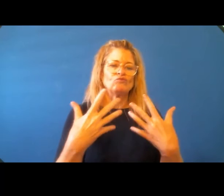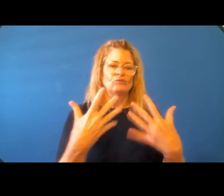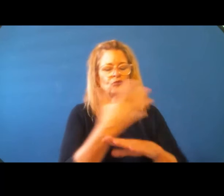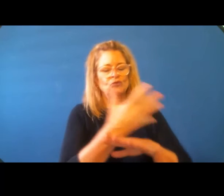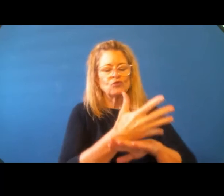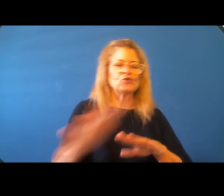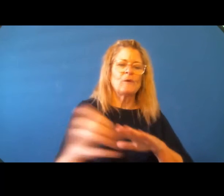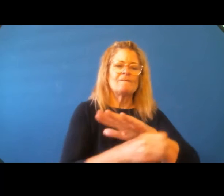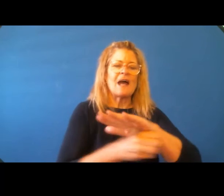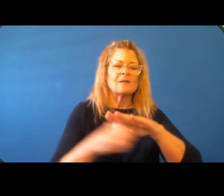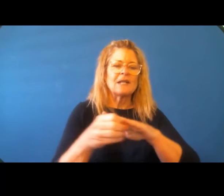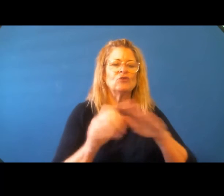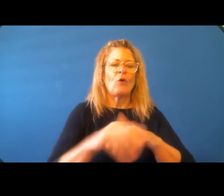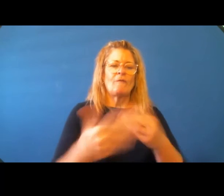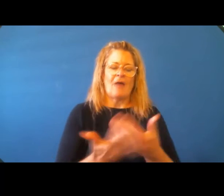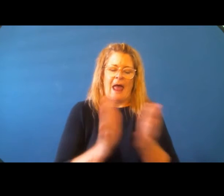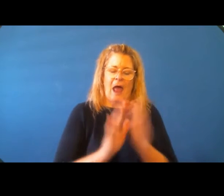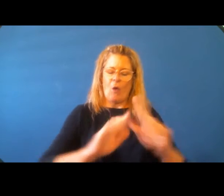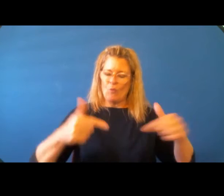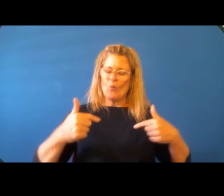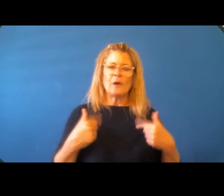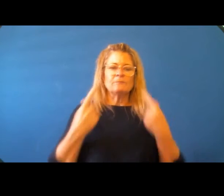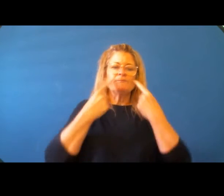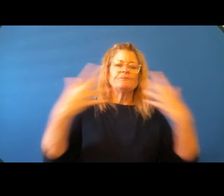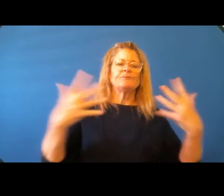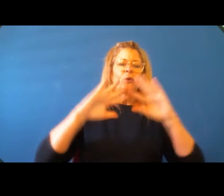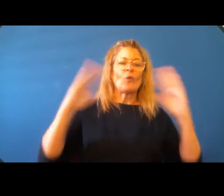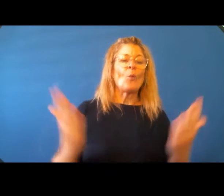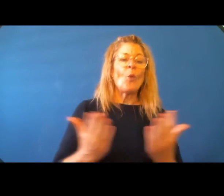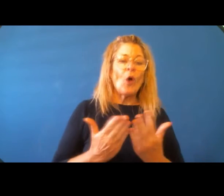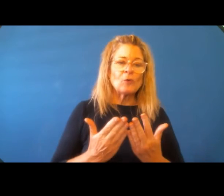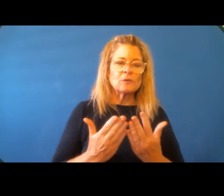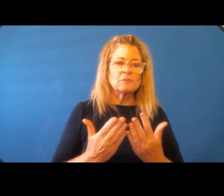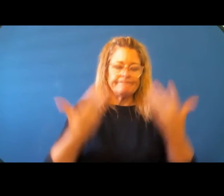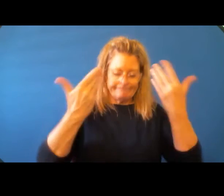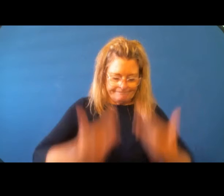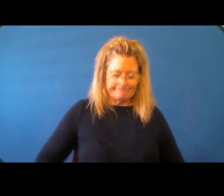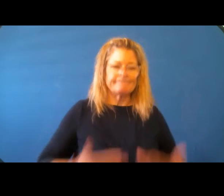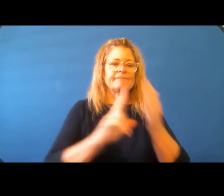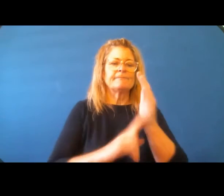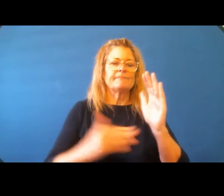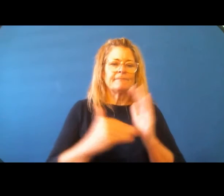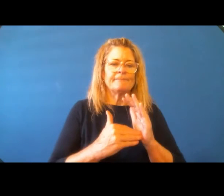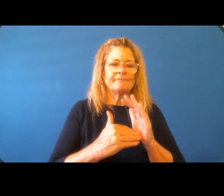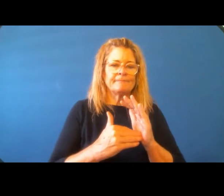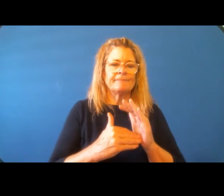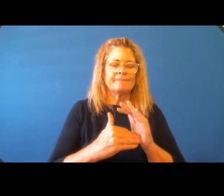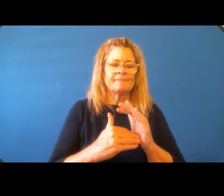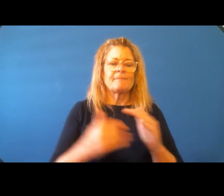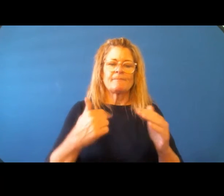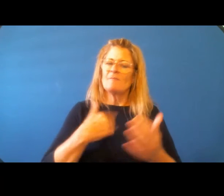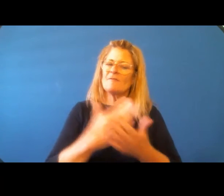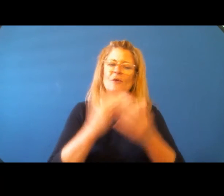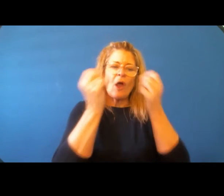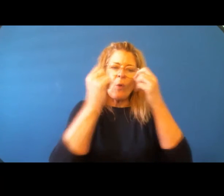the international stage today, a focus which I'm acutely mindful of as Foreign Minister. The importance of